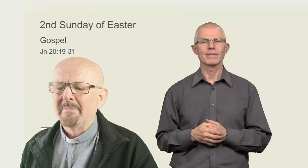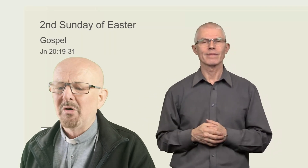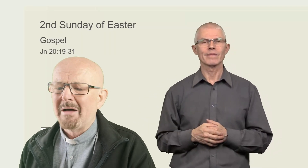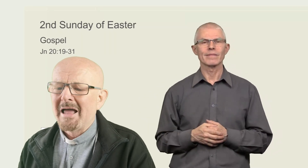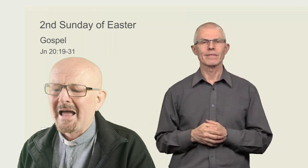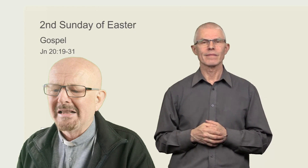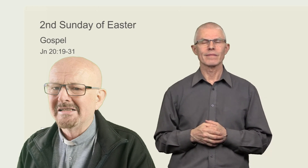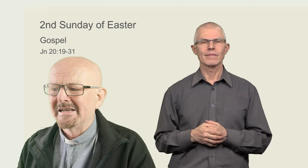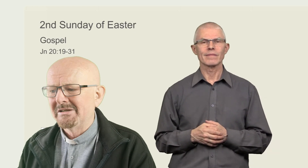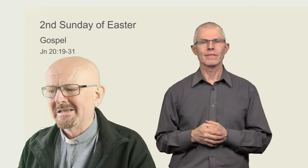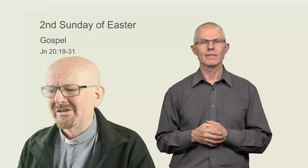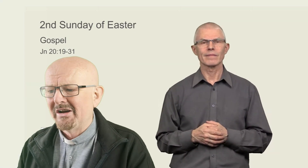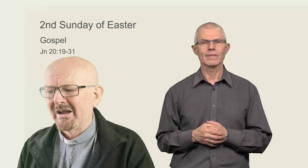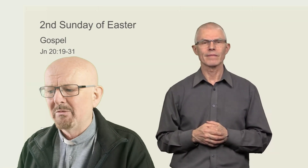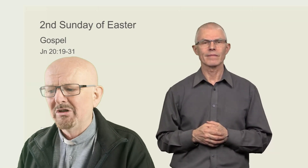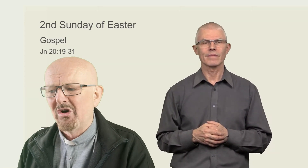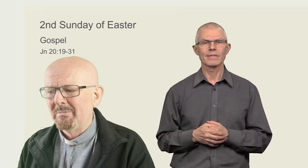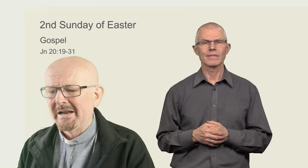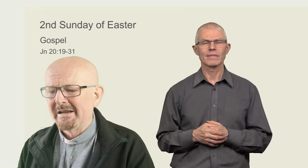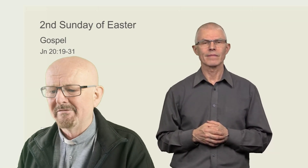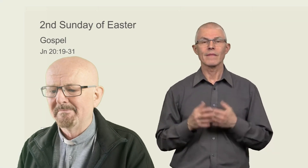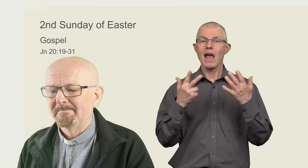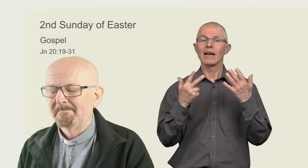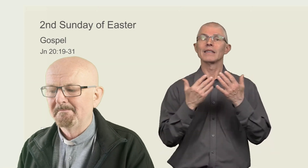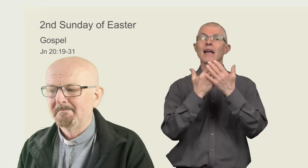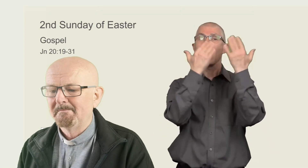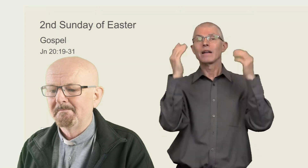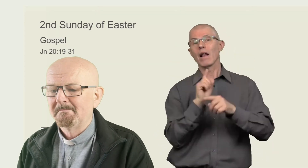where and put my hands into his side, I will not believe."